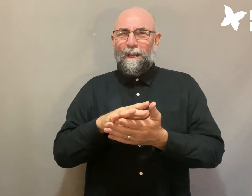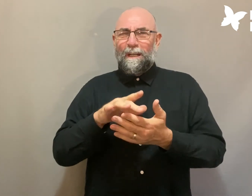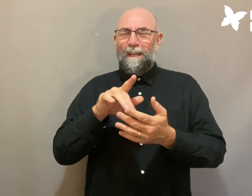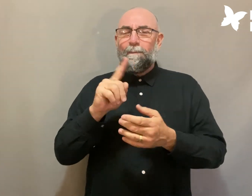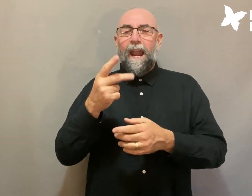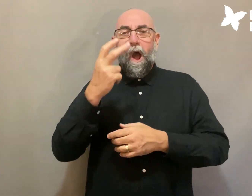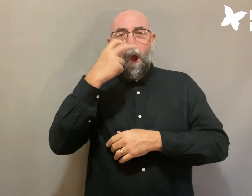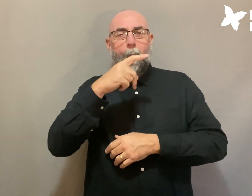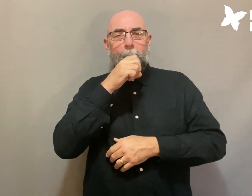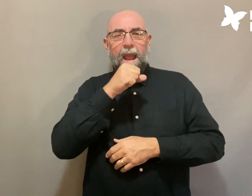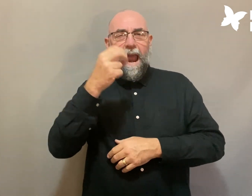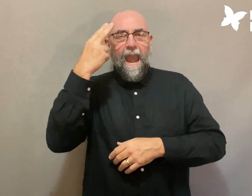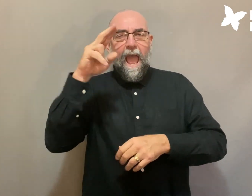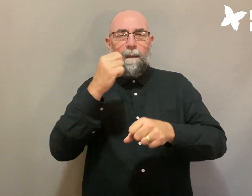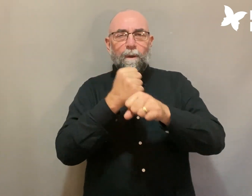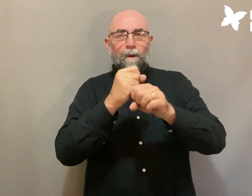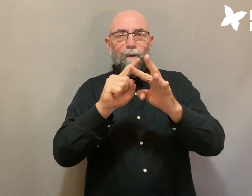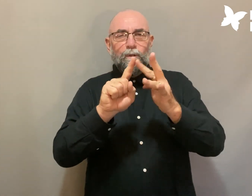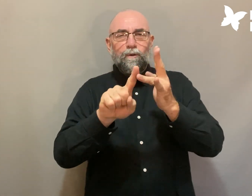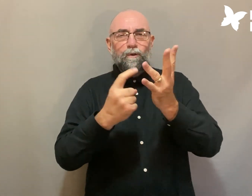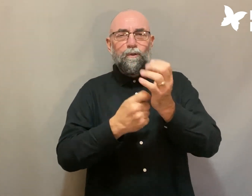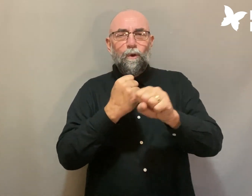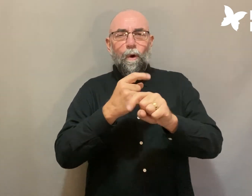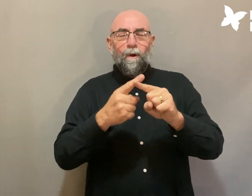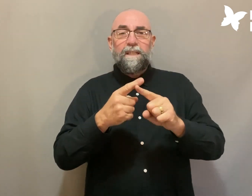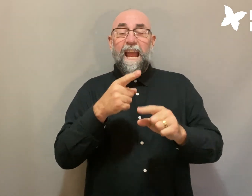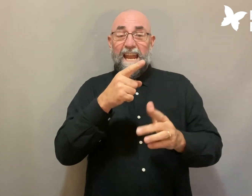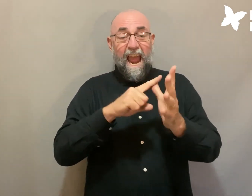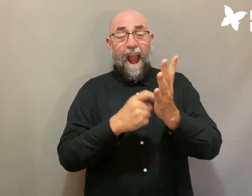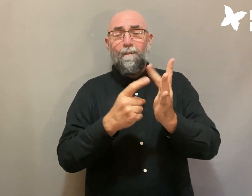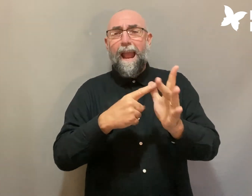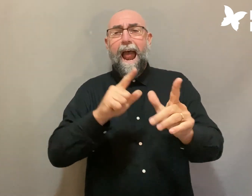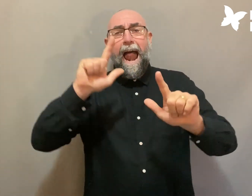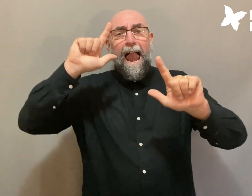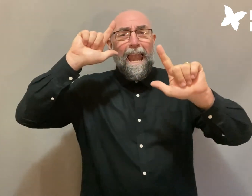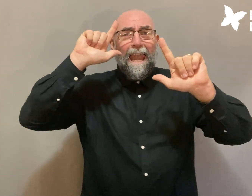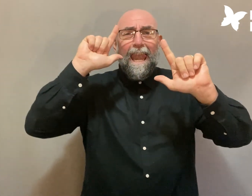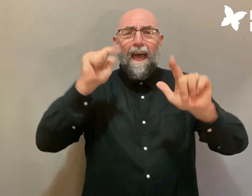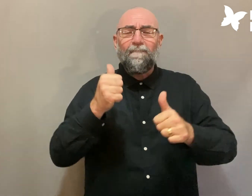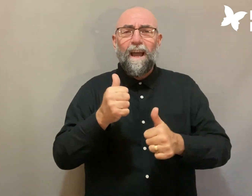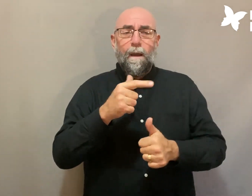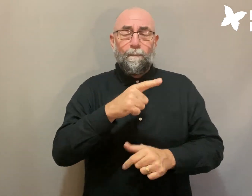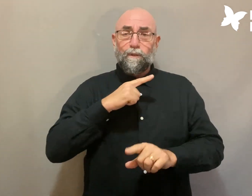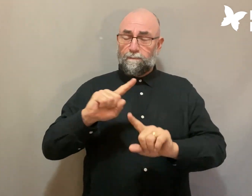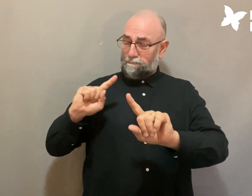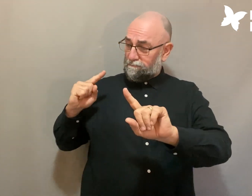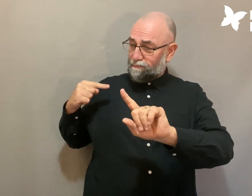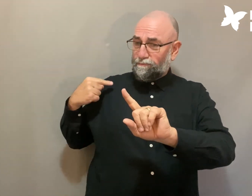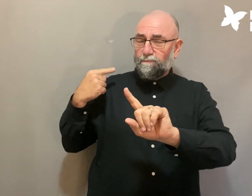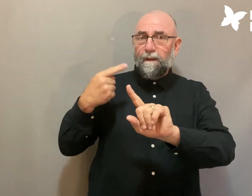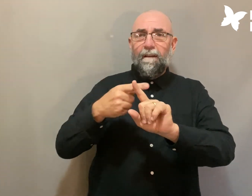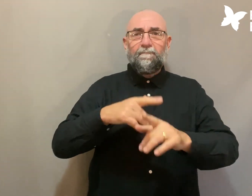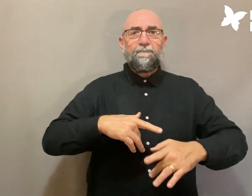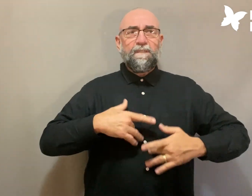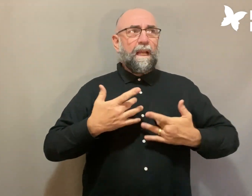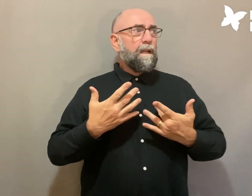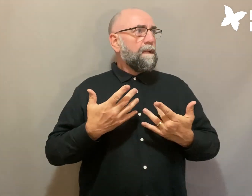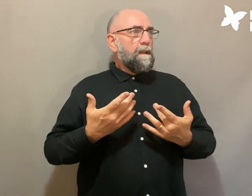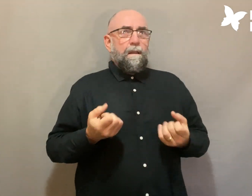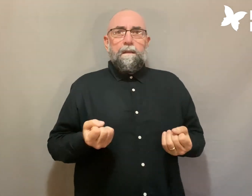George. She loved it. After years of feeling like the world had no place for her, Aria finally felt